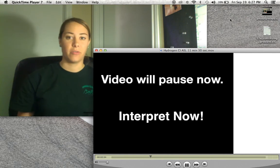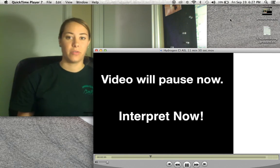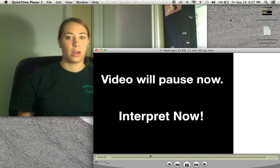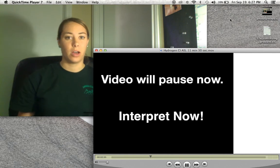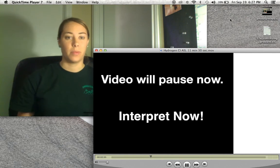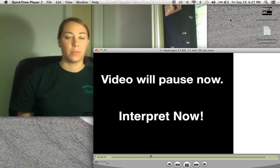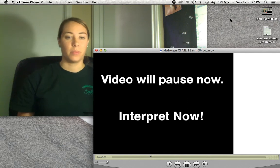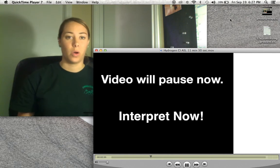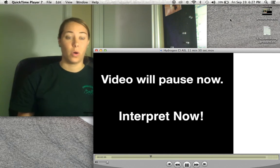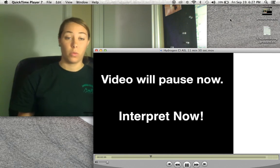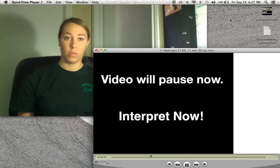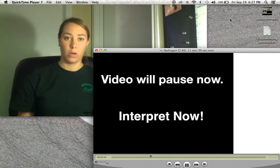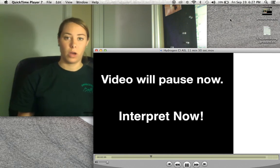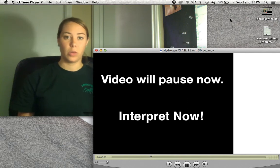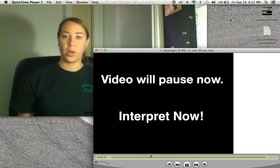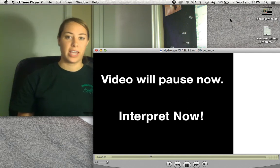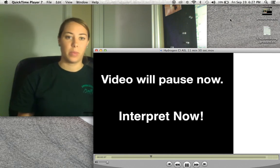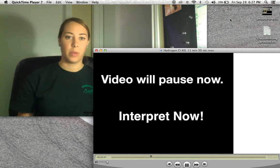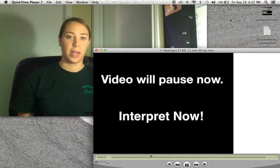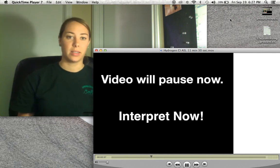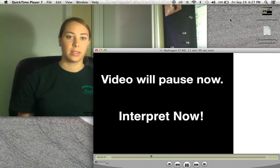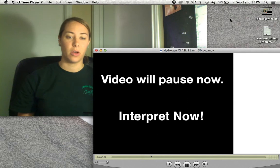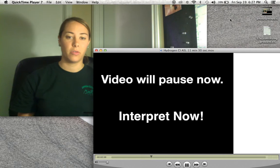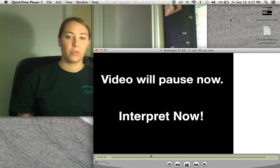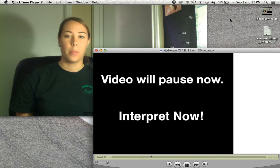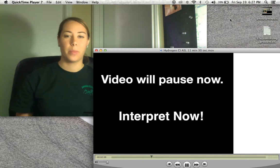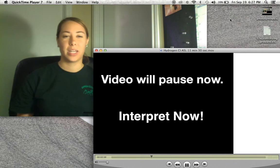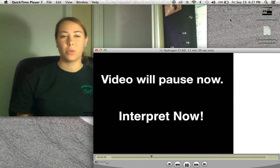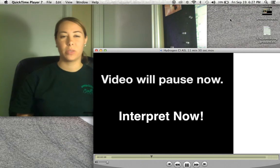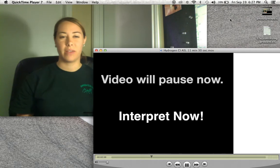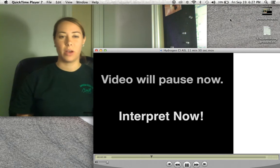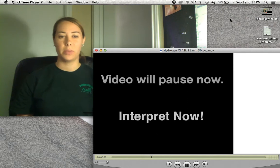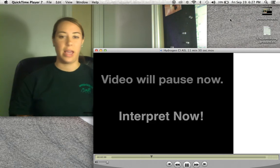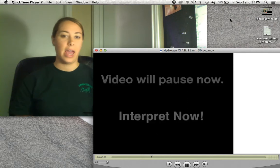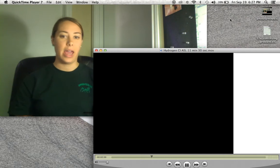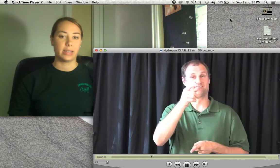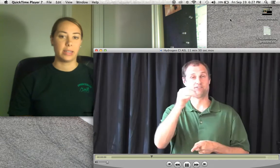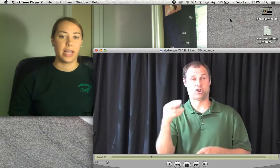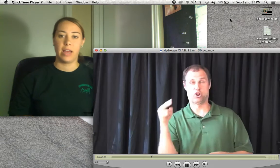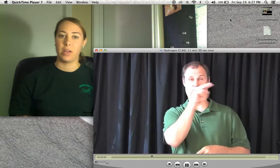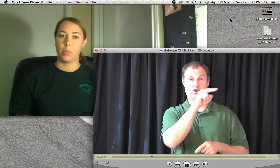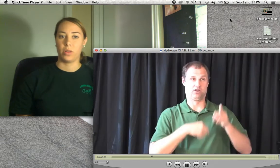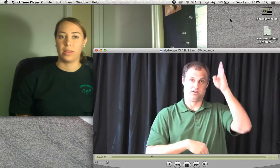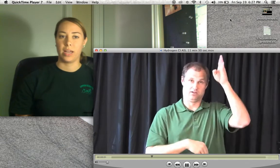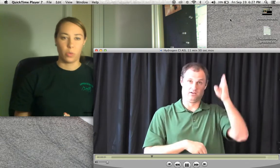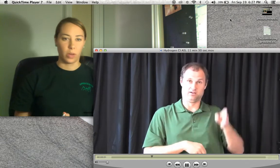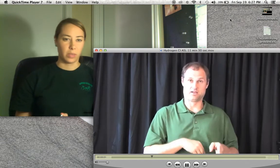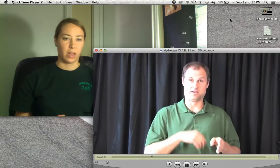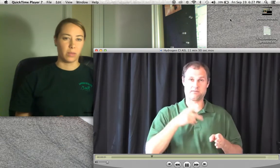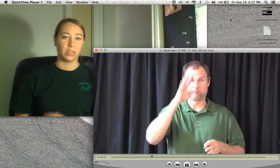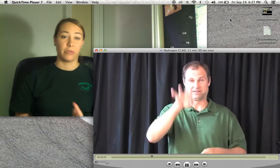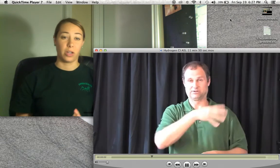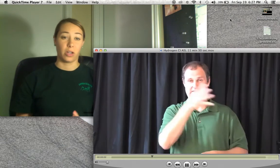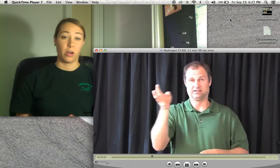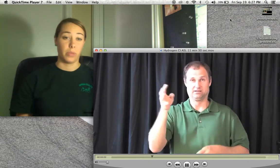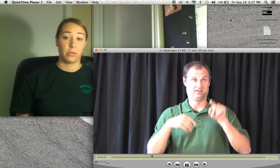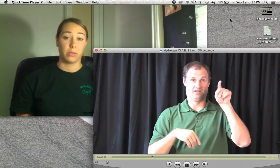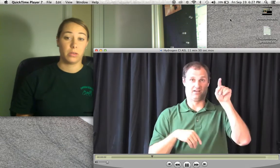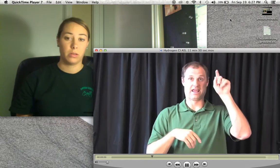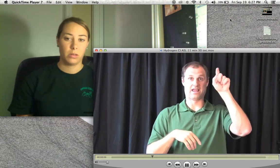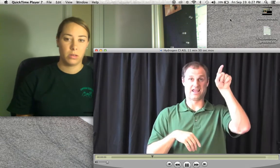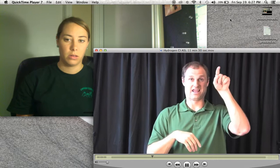have only one, it can't be by itself, but it can only have up to 8. Can't have any more than that, otherwise it becomes a different